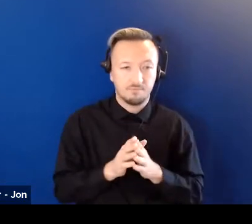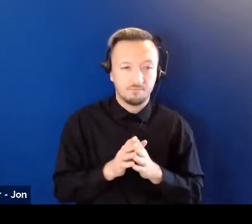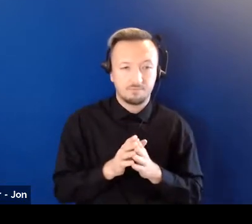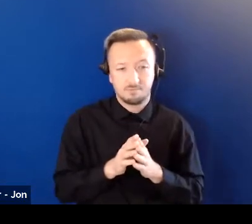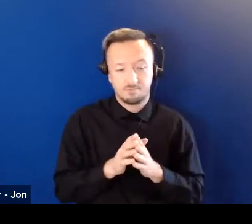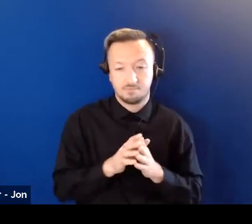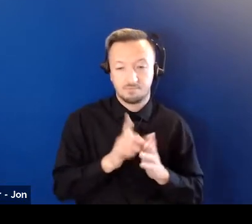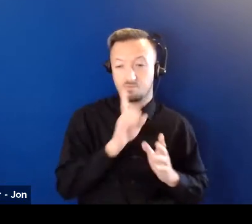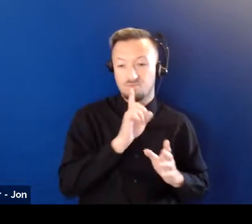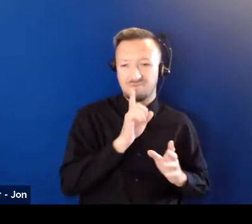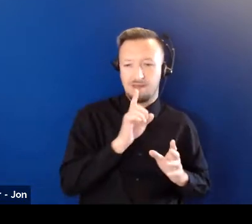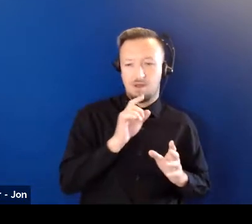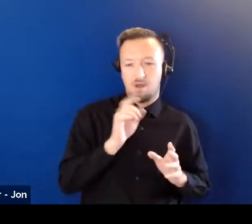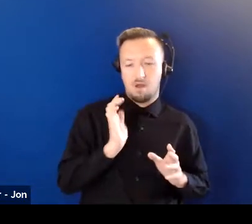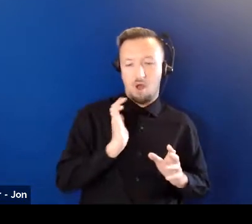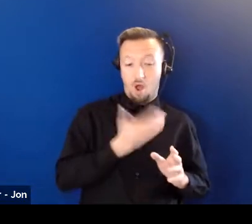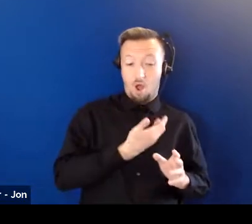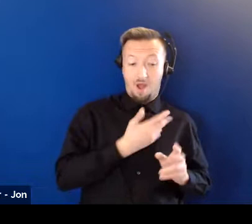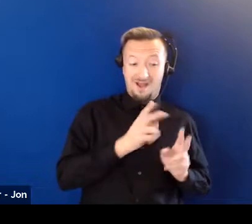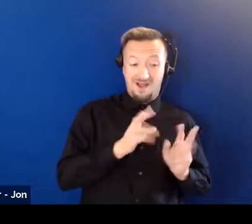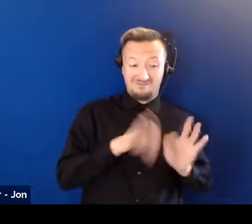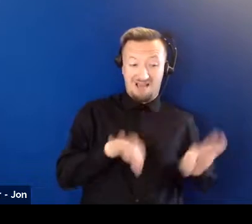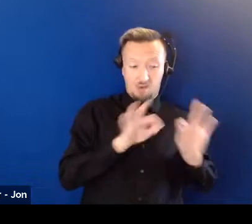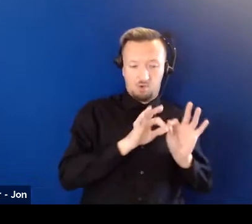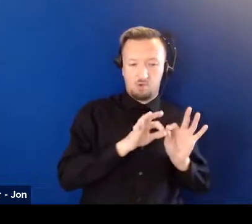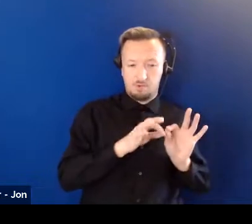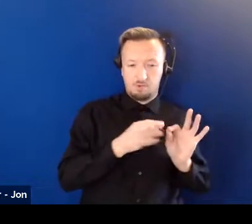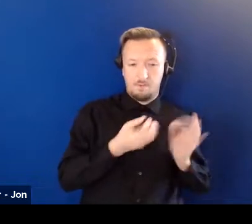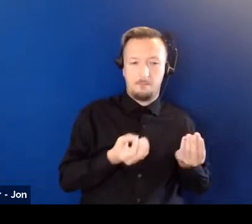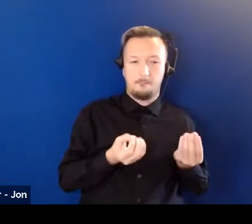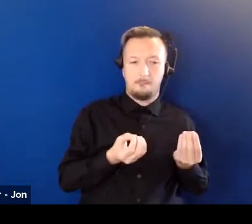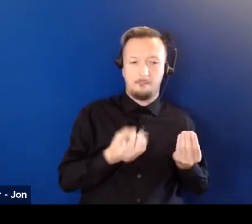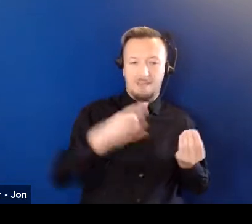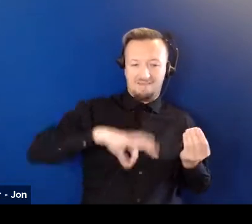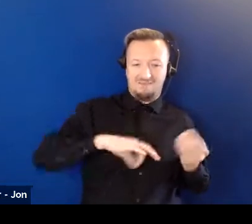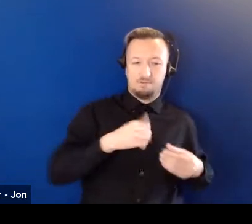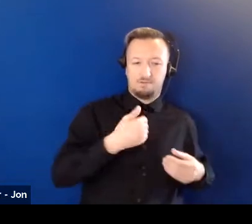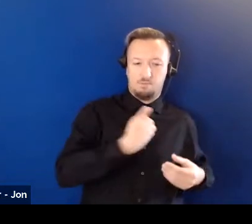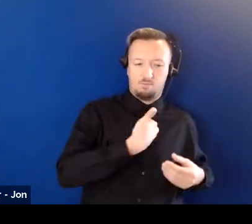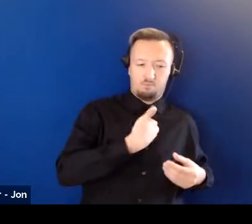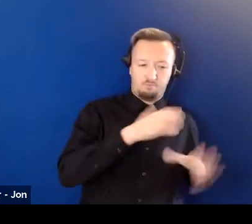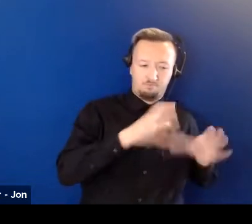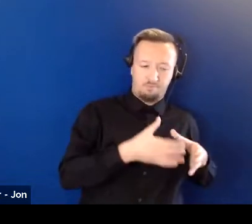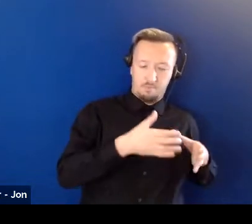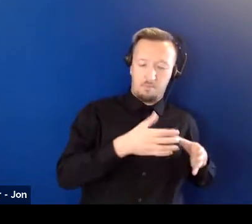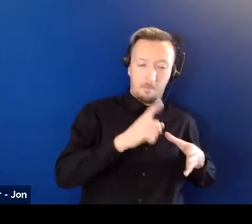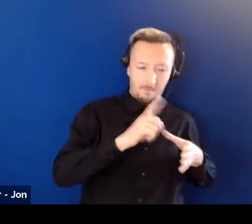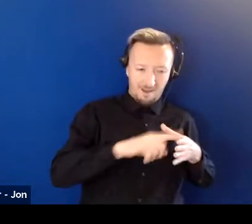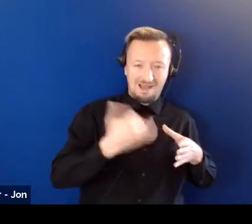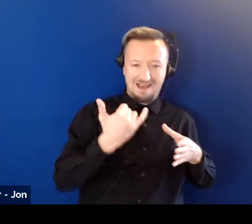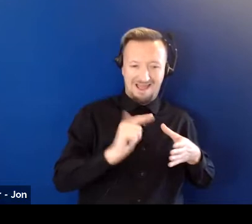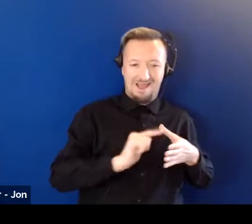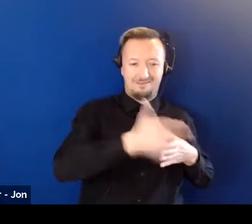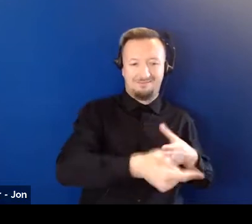more intrinsic type of value for us than it has been extrinsic at this time, but we definitely see it going to be fulfilling those